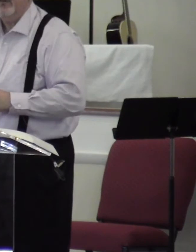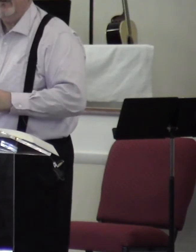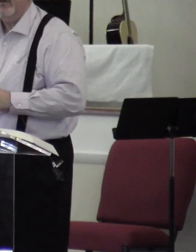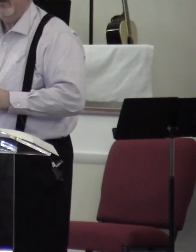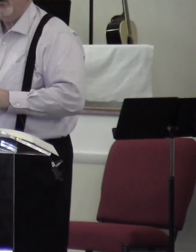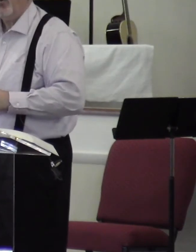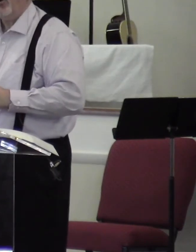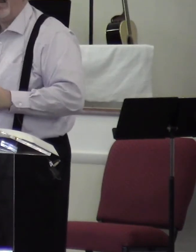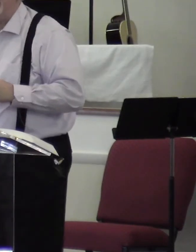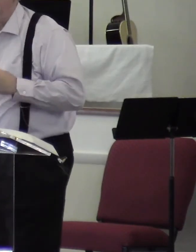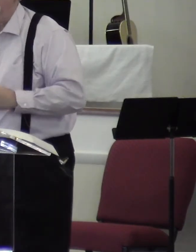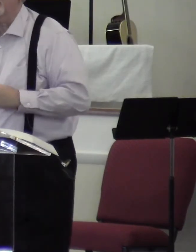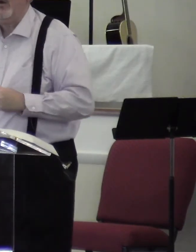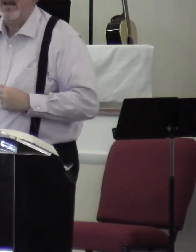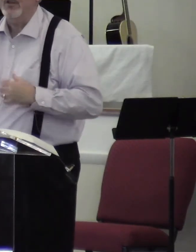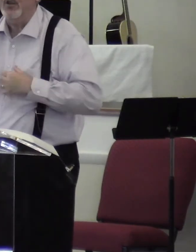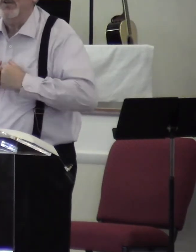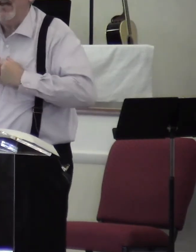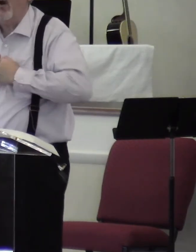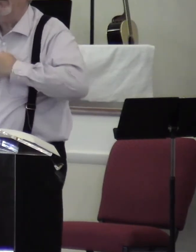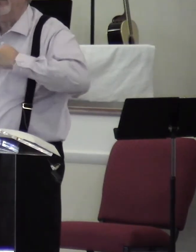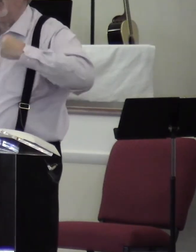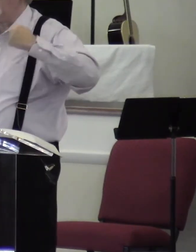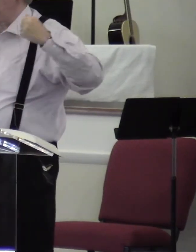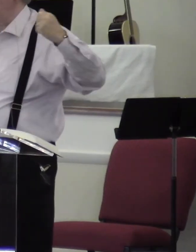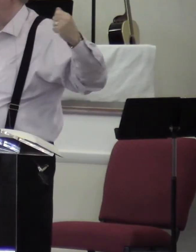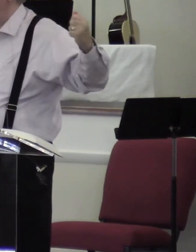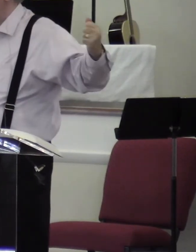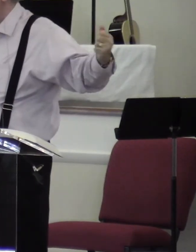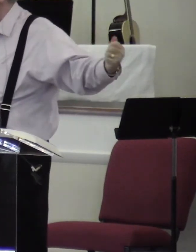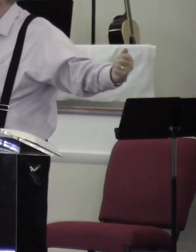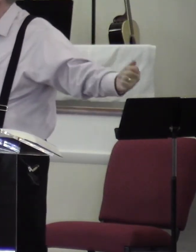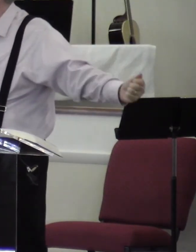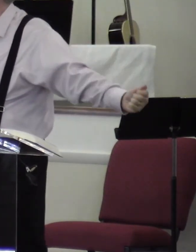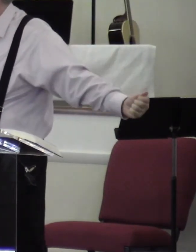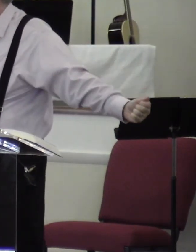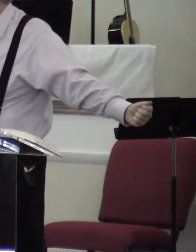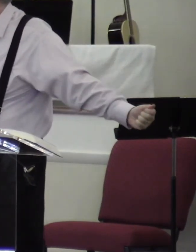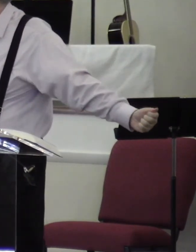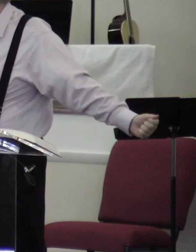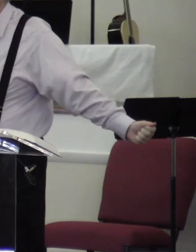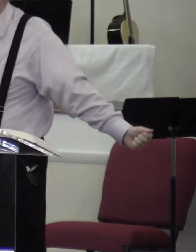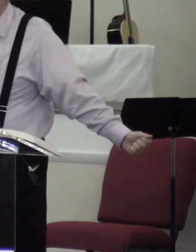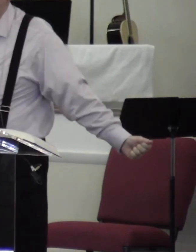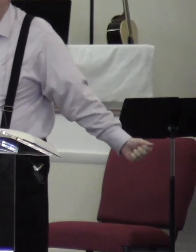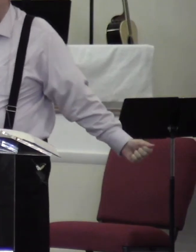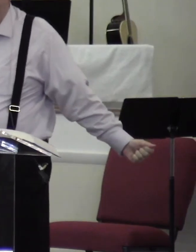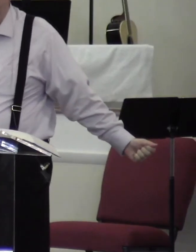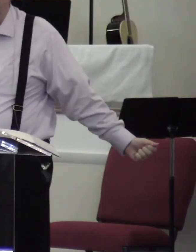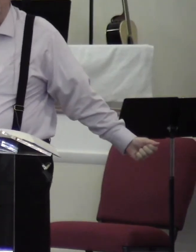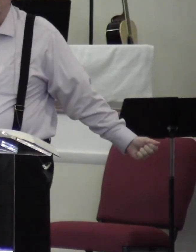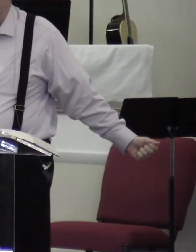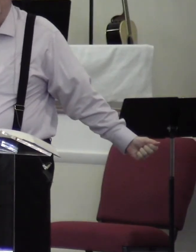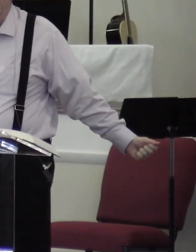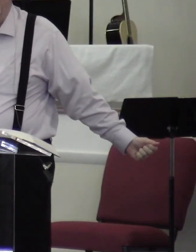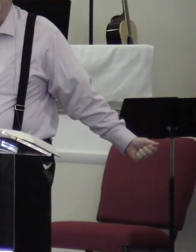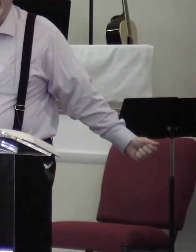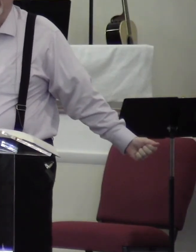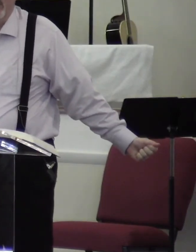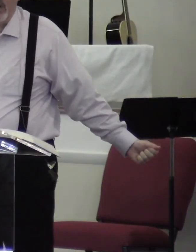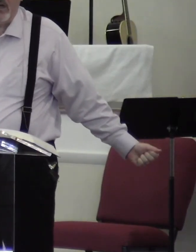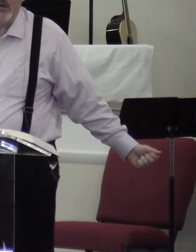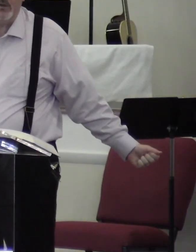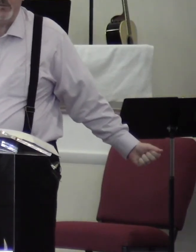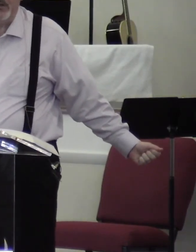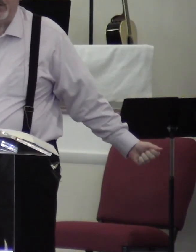else. You are a new creation. You take off this old dead self, this old sinner self. And the